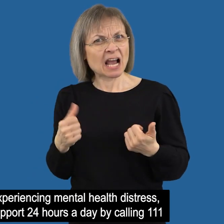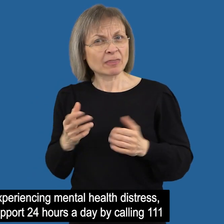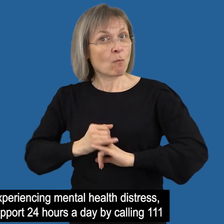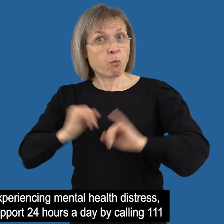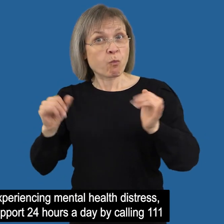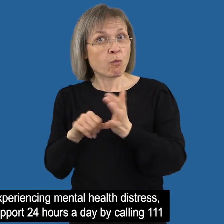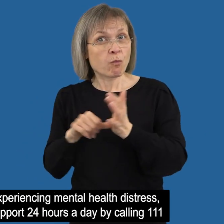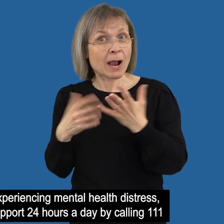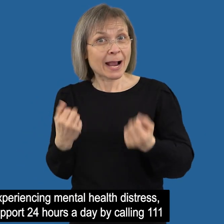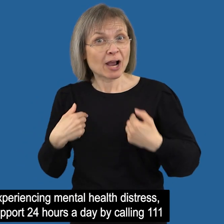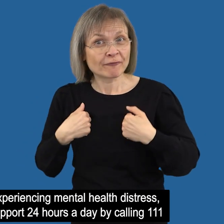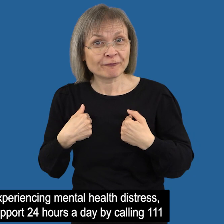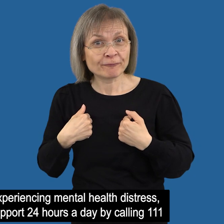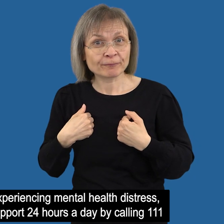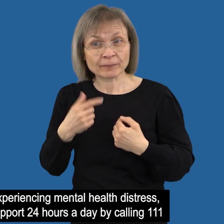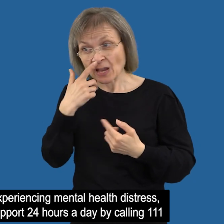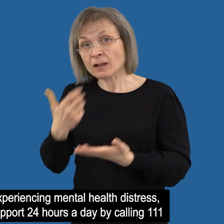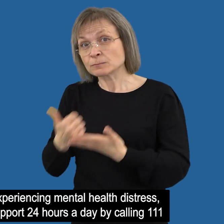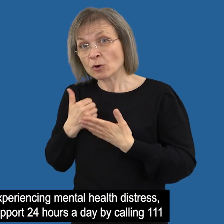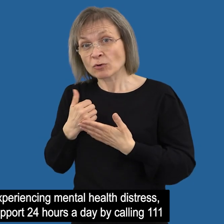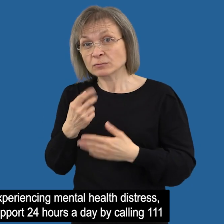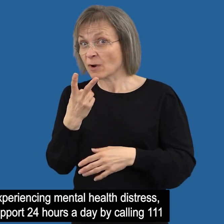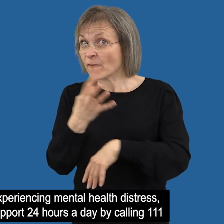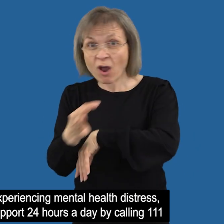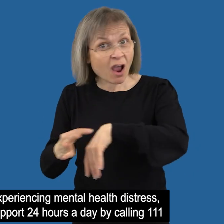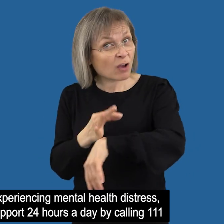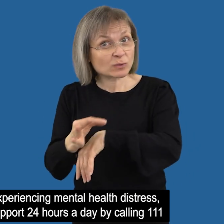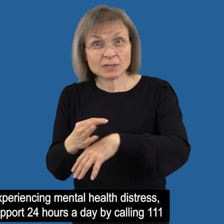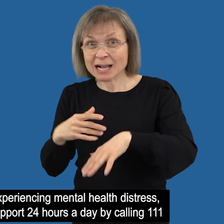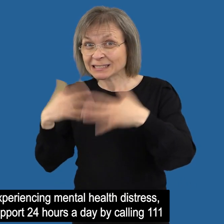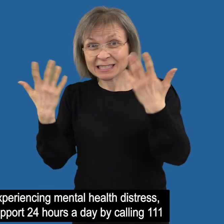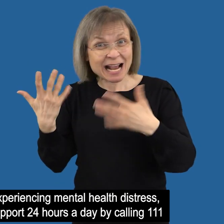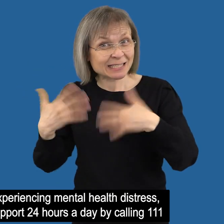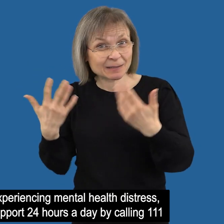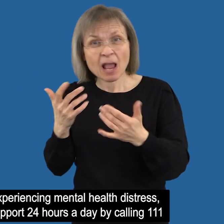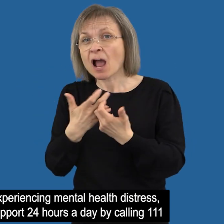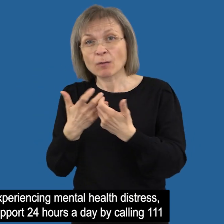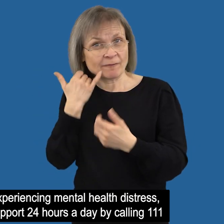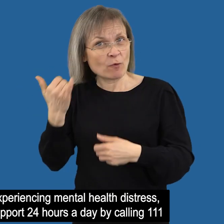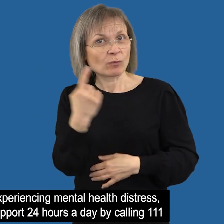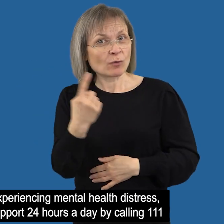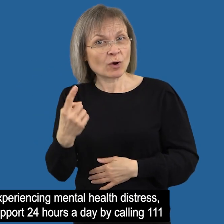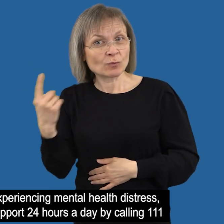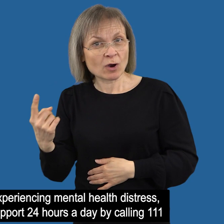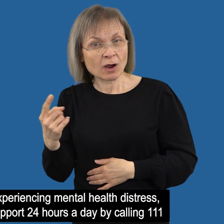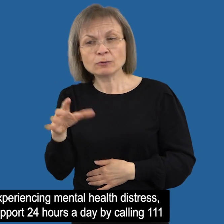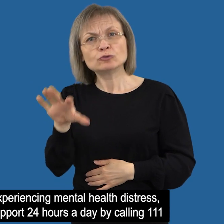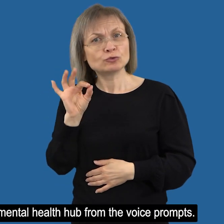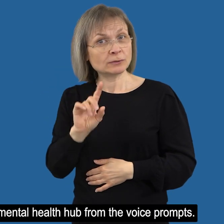If I am experiencing mental health distress, I can get support 24 hours a day by calling 111 and choosing the